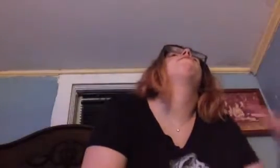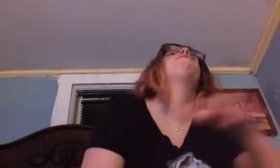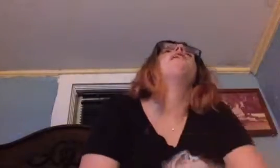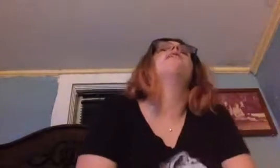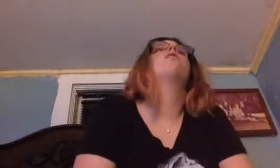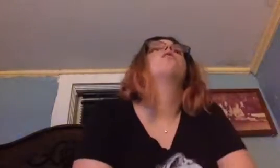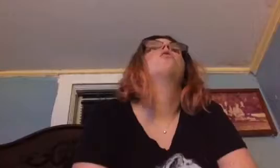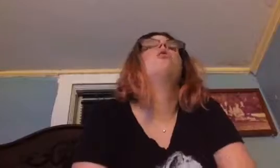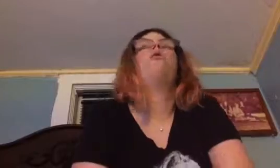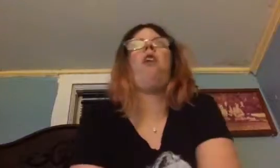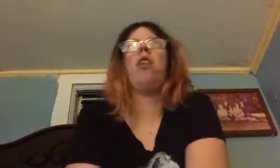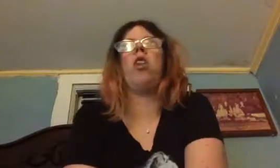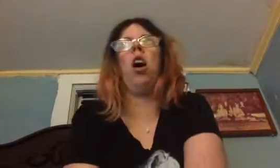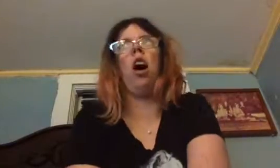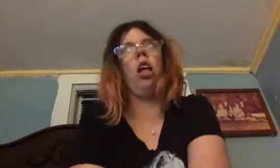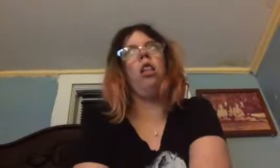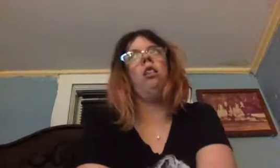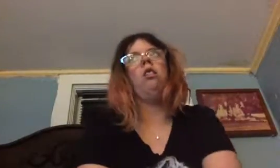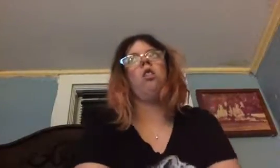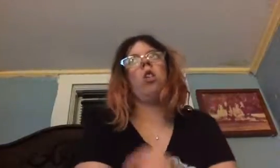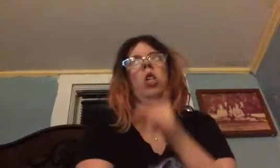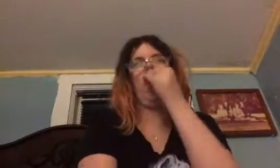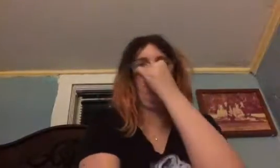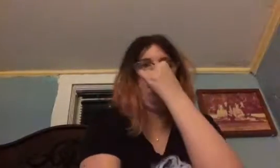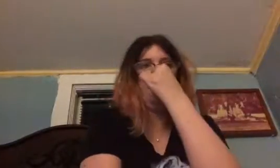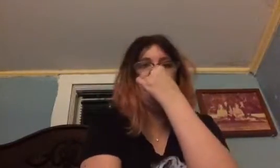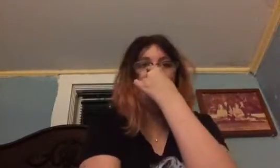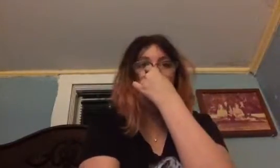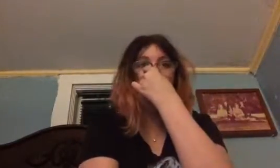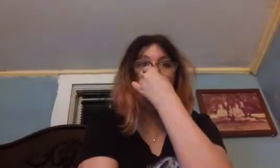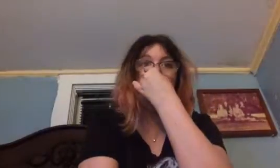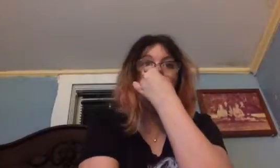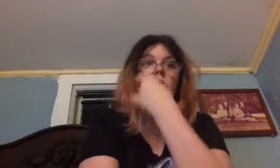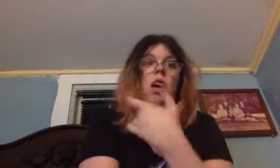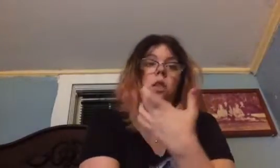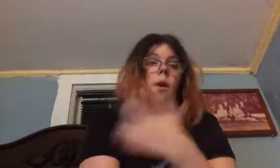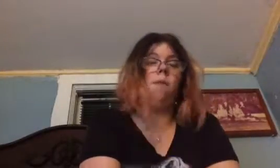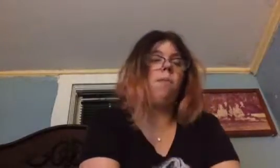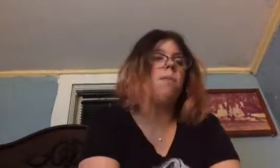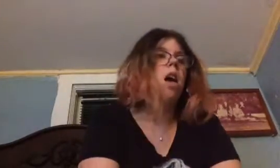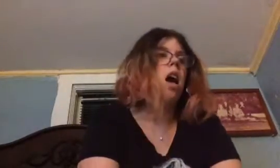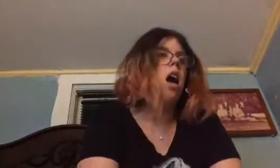their friend who is across the hall, she is adorable.